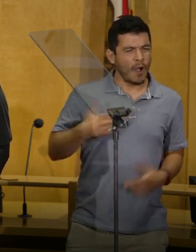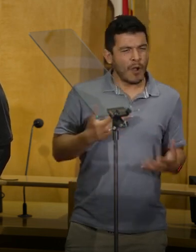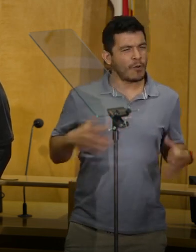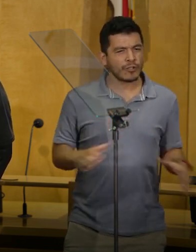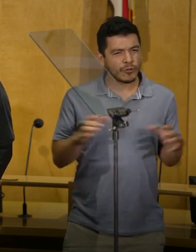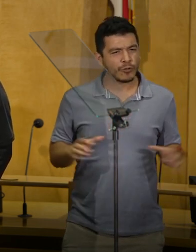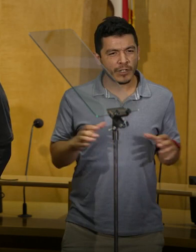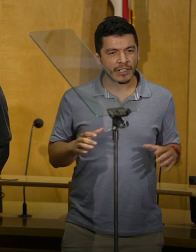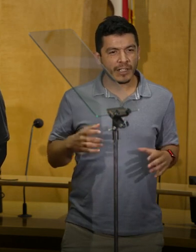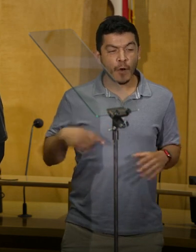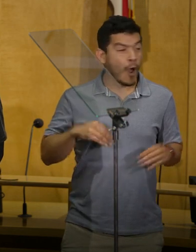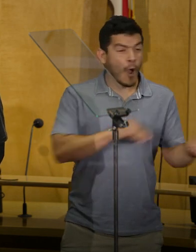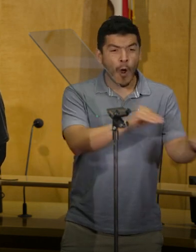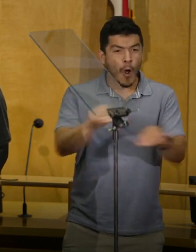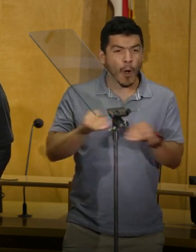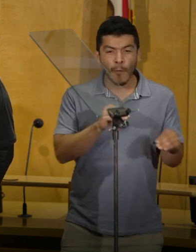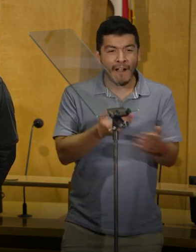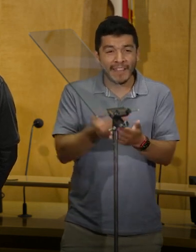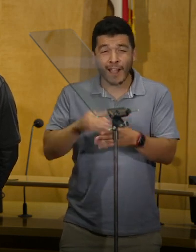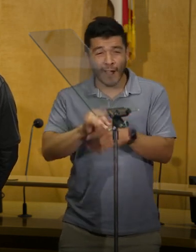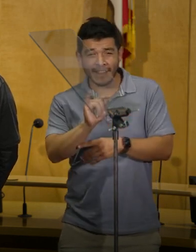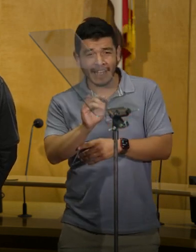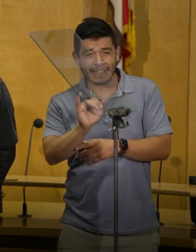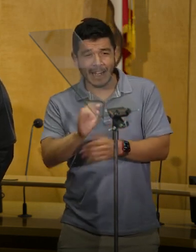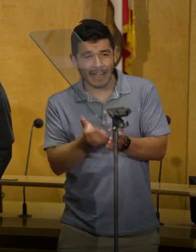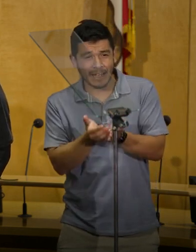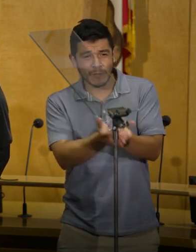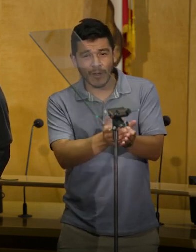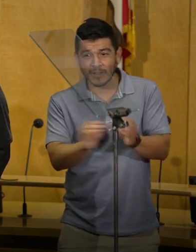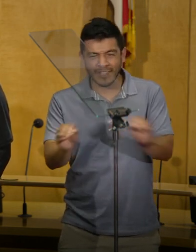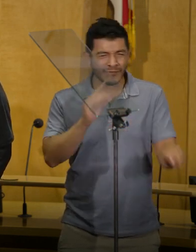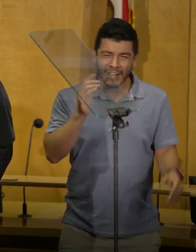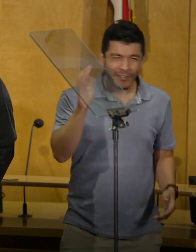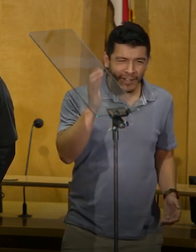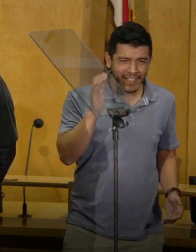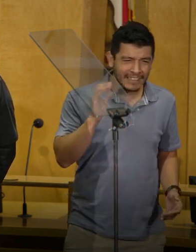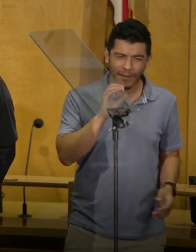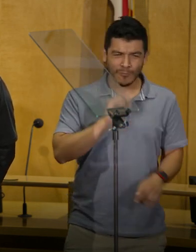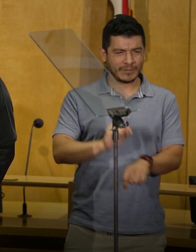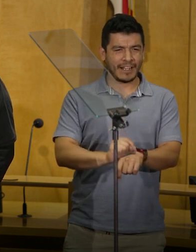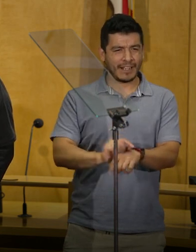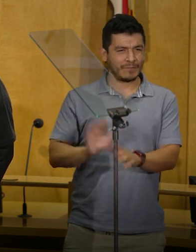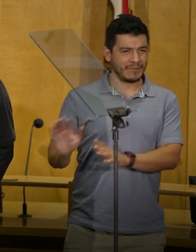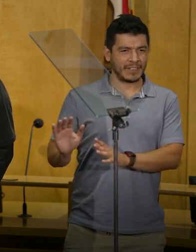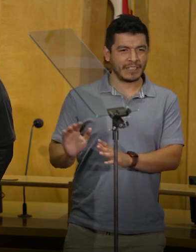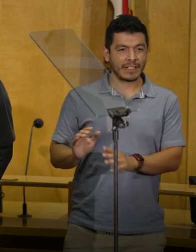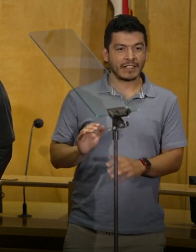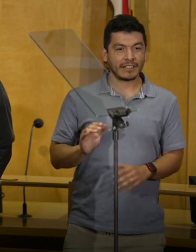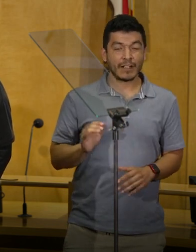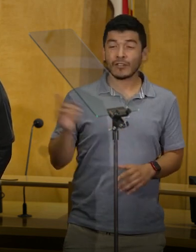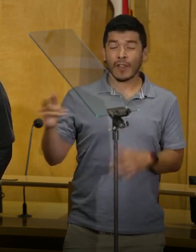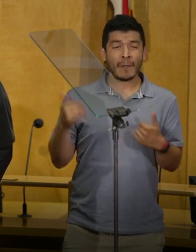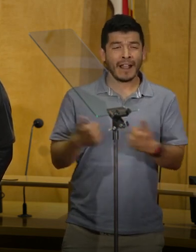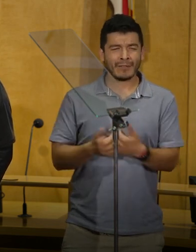doing? Moving around furniture on the Titanic? It's crazy. So the jig is